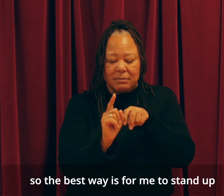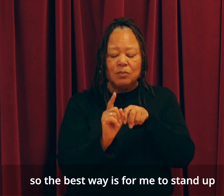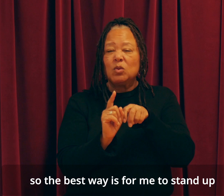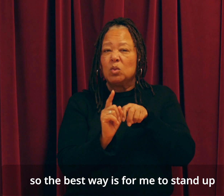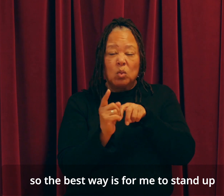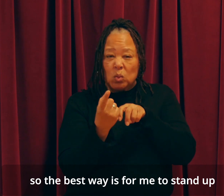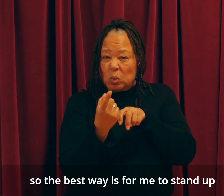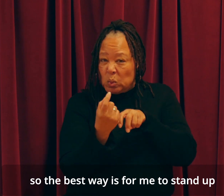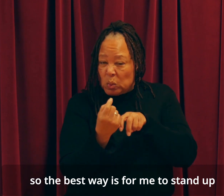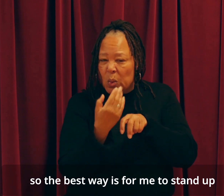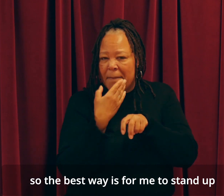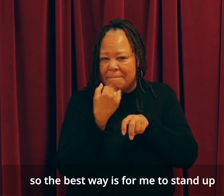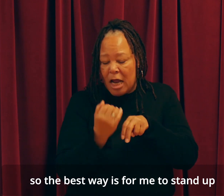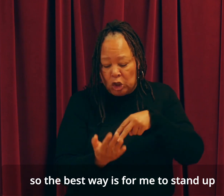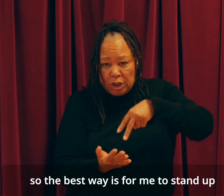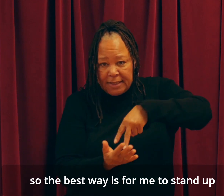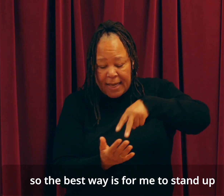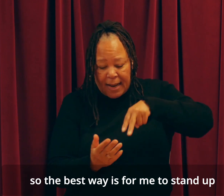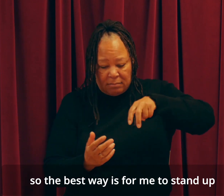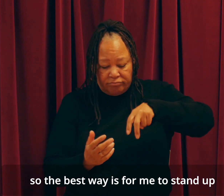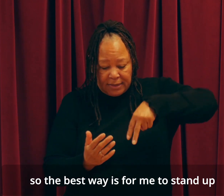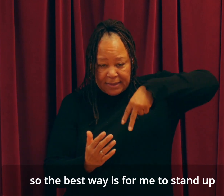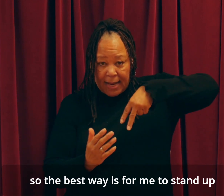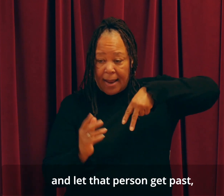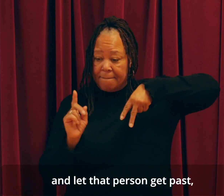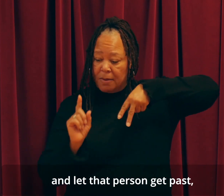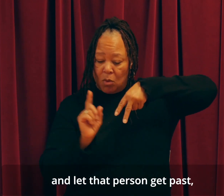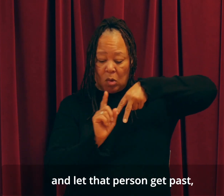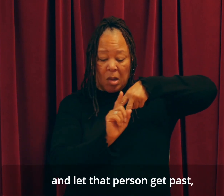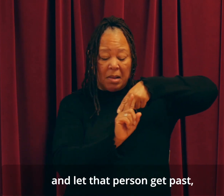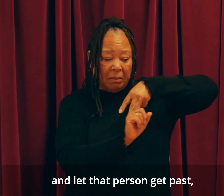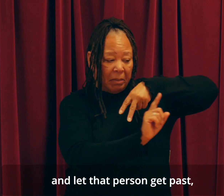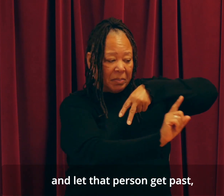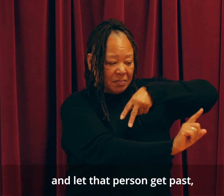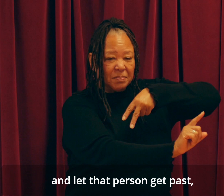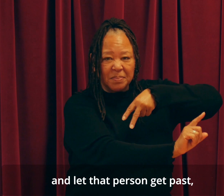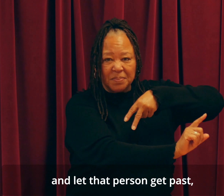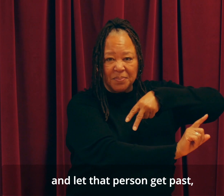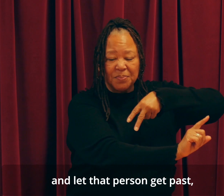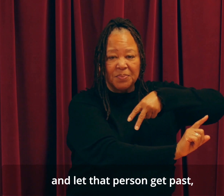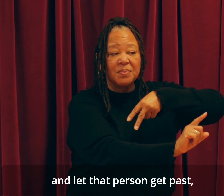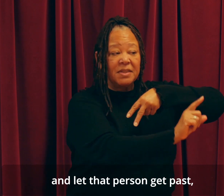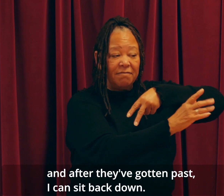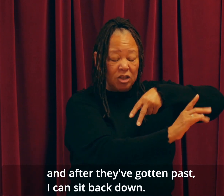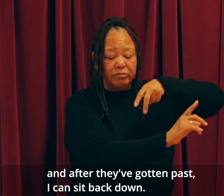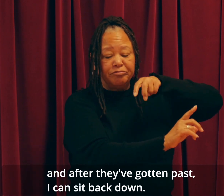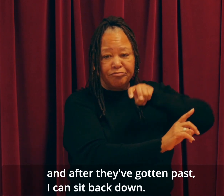So, the best way is for me to stand up and let that person get past. And after